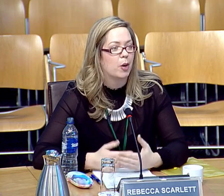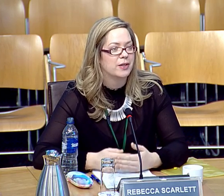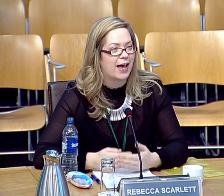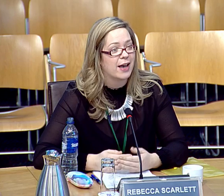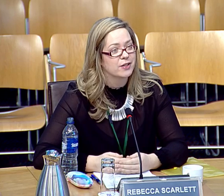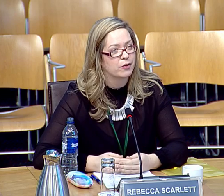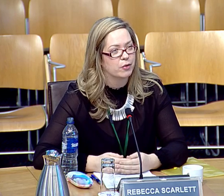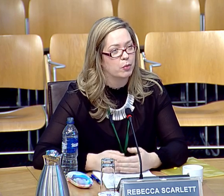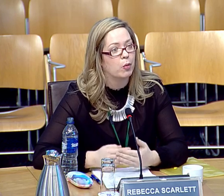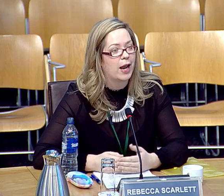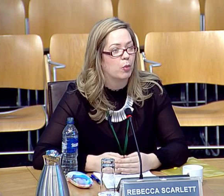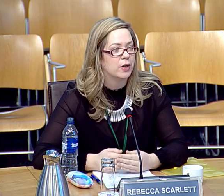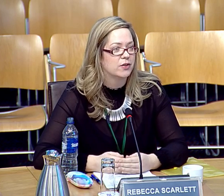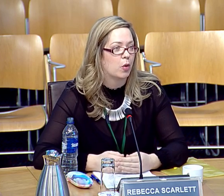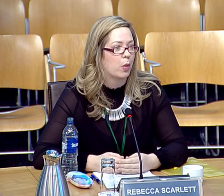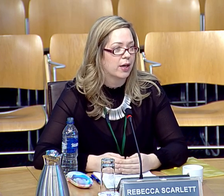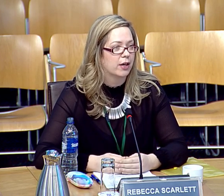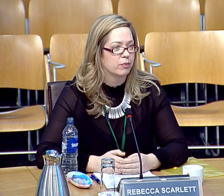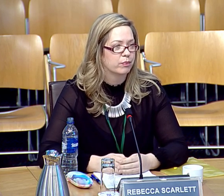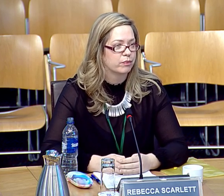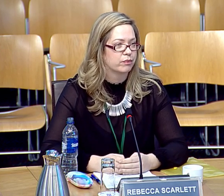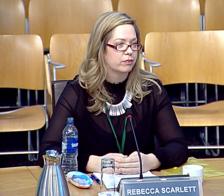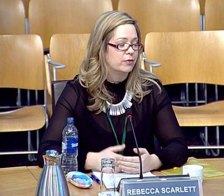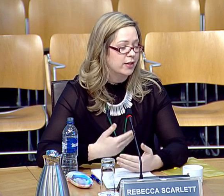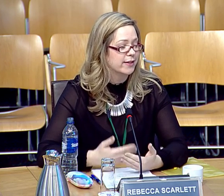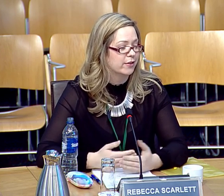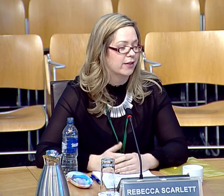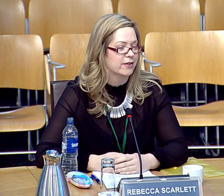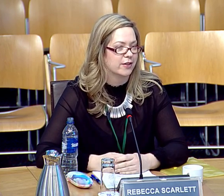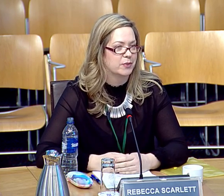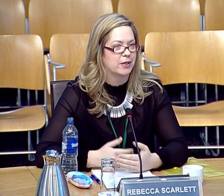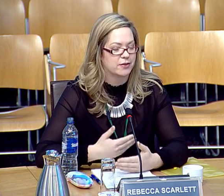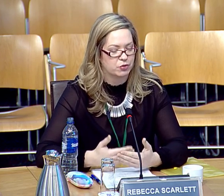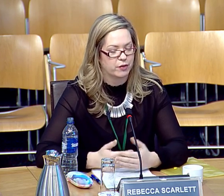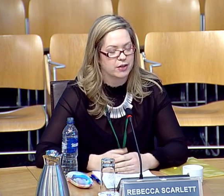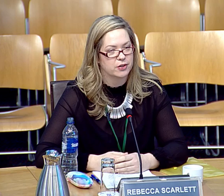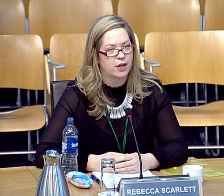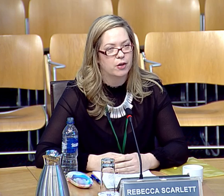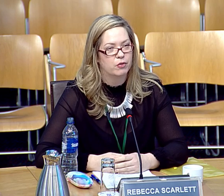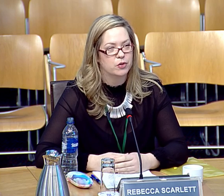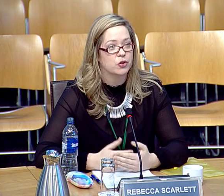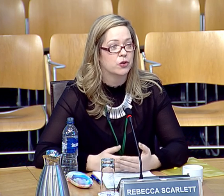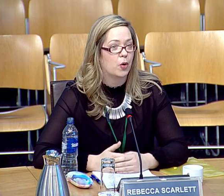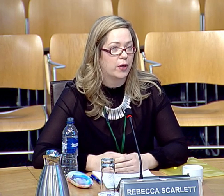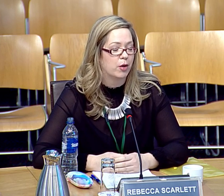and to ask for more help when it's not working. Certainly that's the experience that's reflected from the students that call the